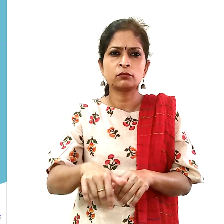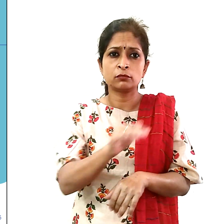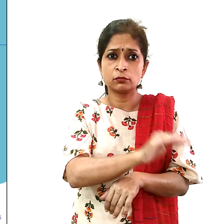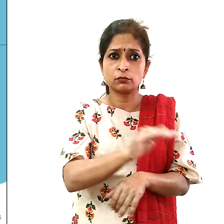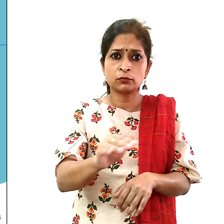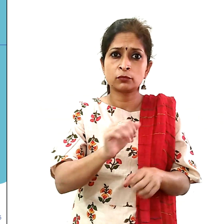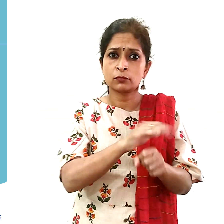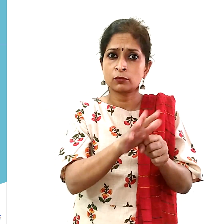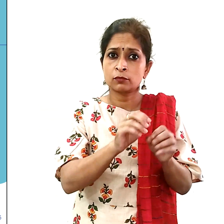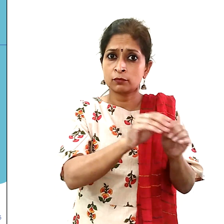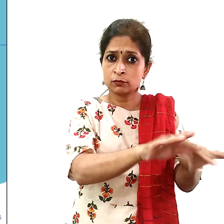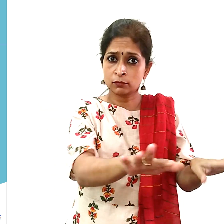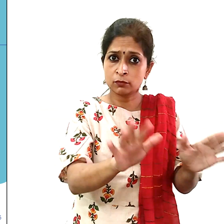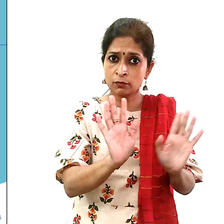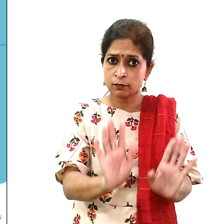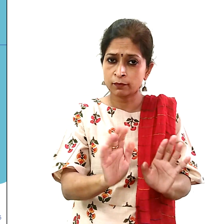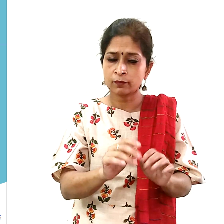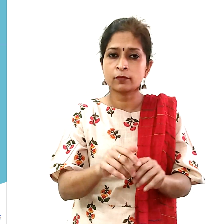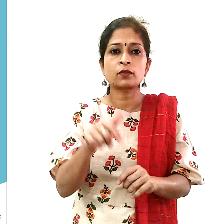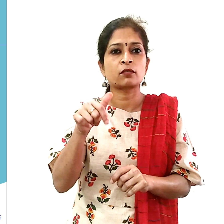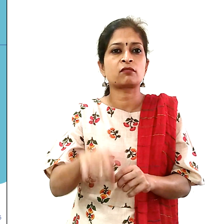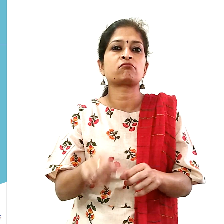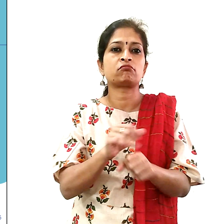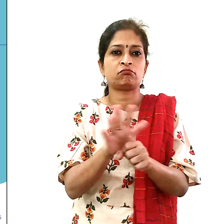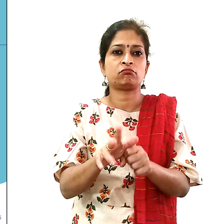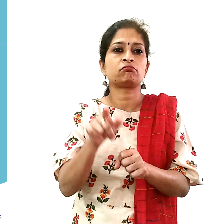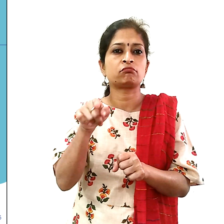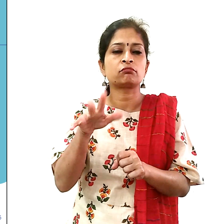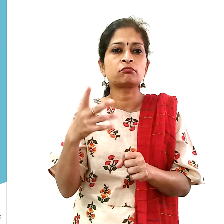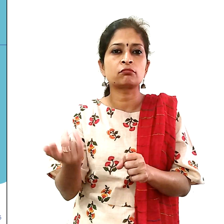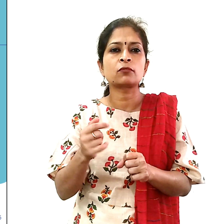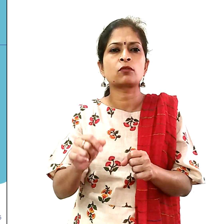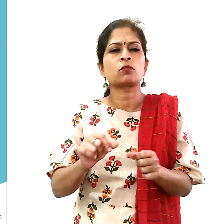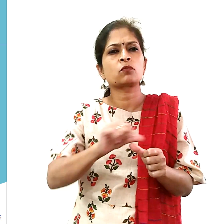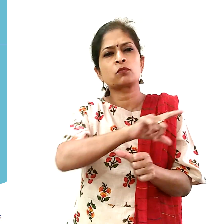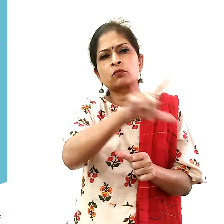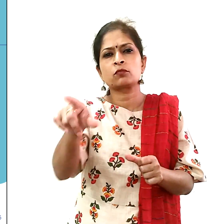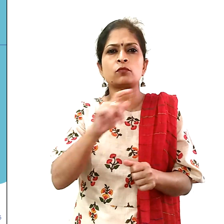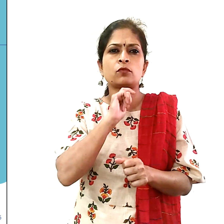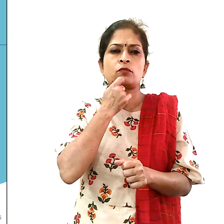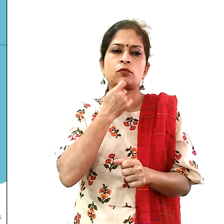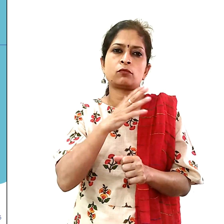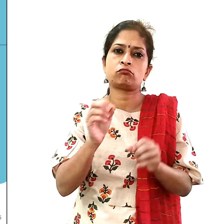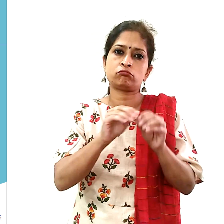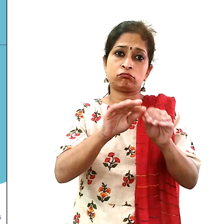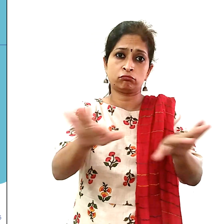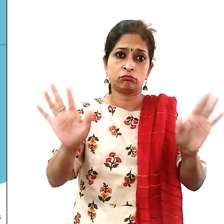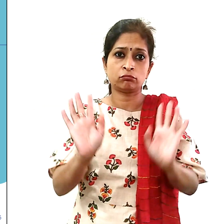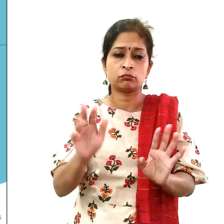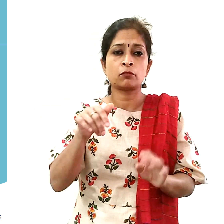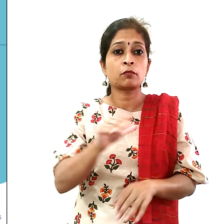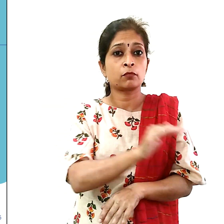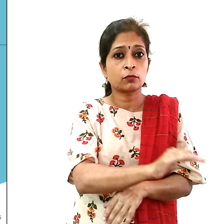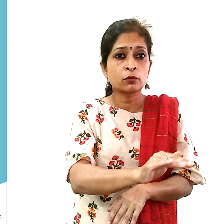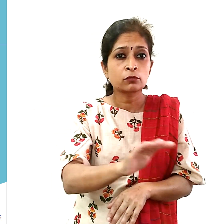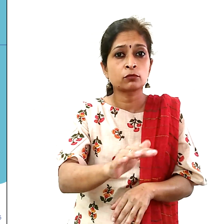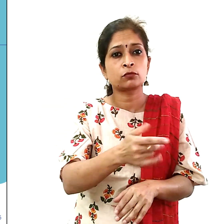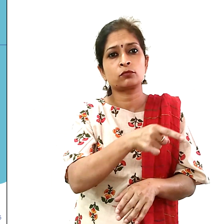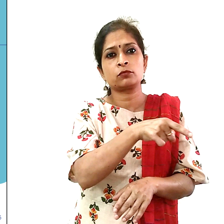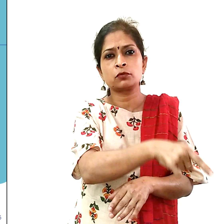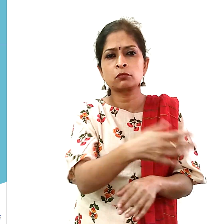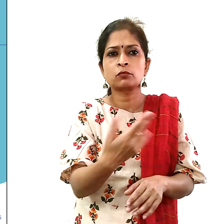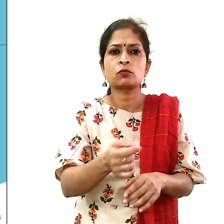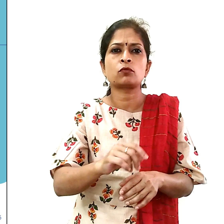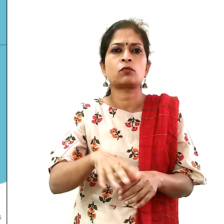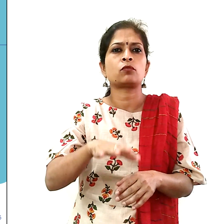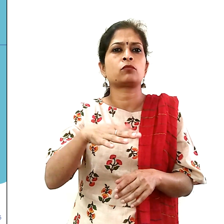it occur in children as well? This disease is known to occur in all age groups. It can spread to children as